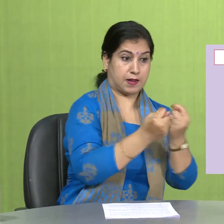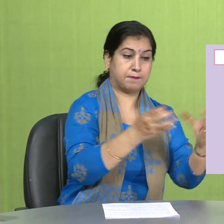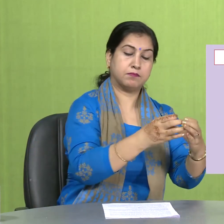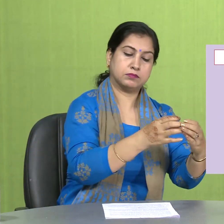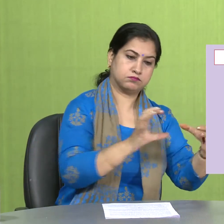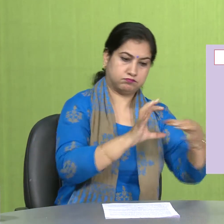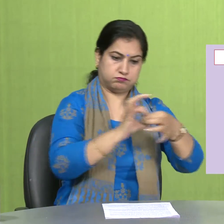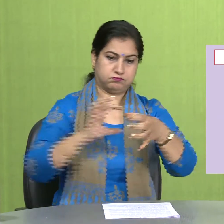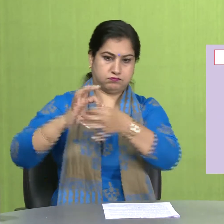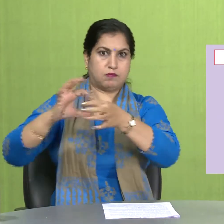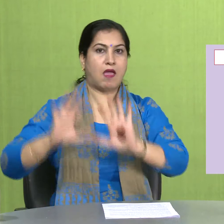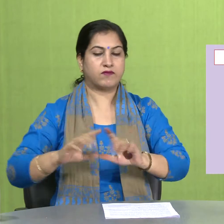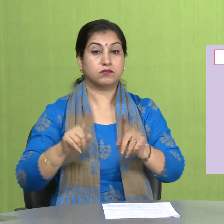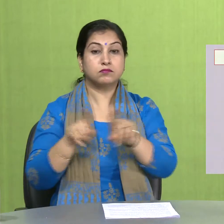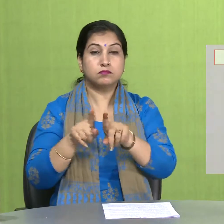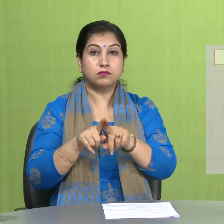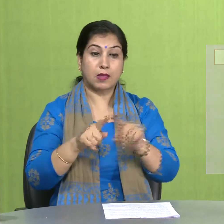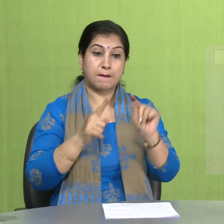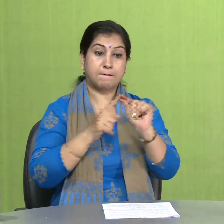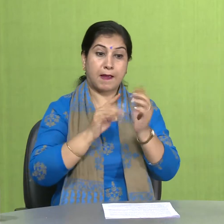which is headed by the Prime Minister.